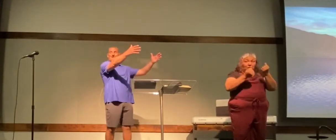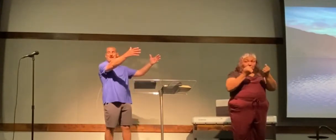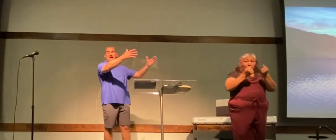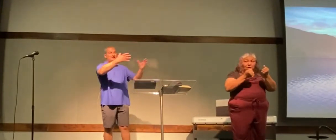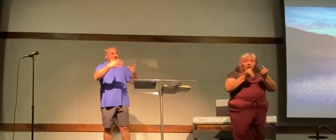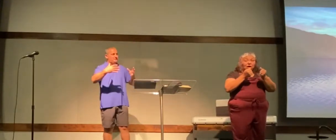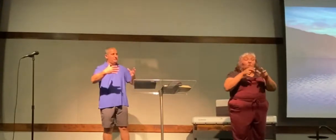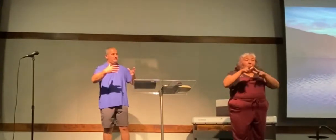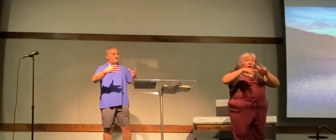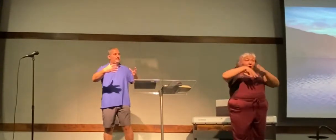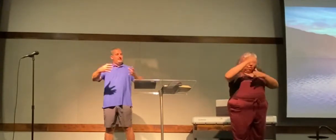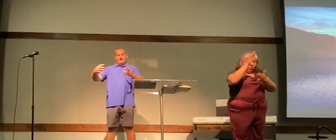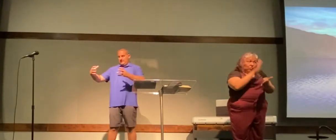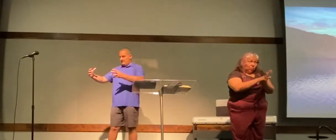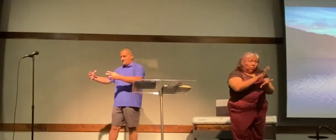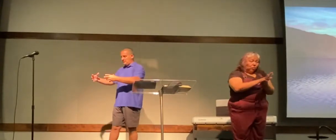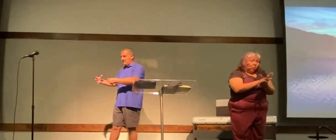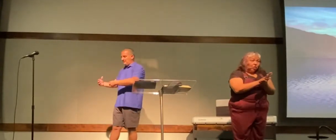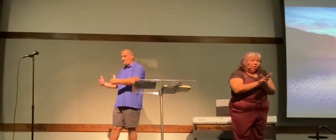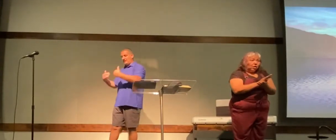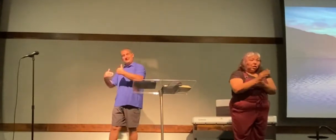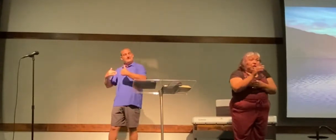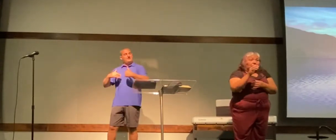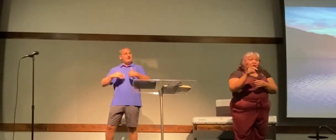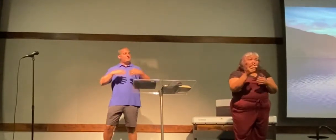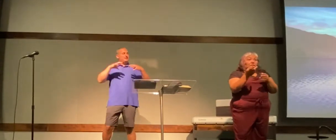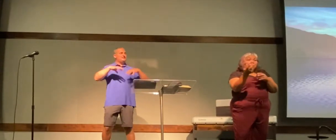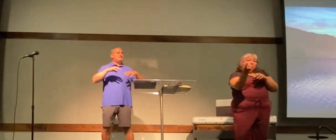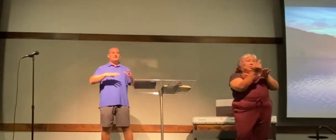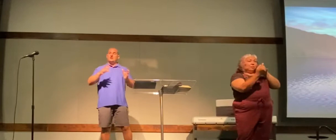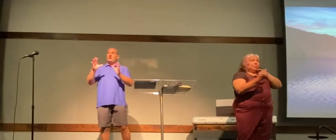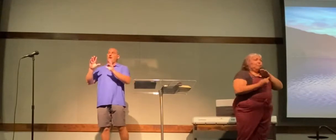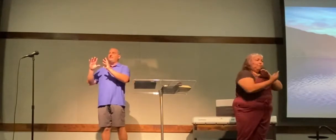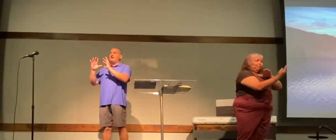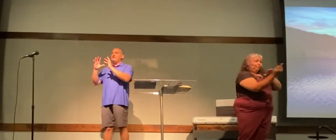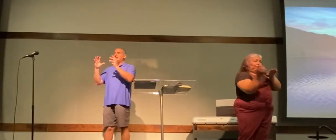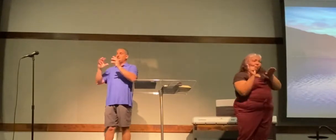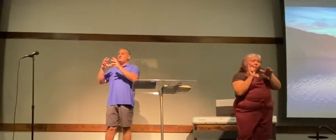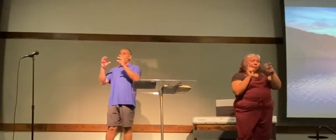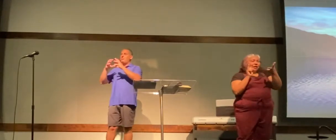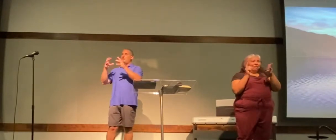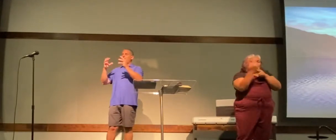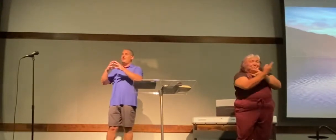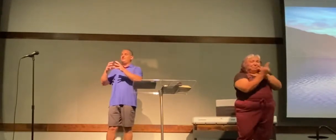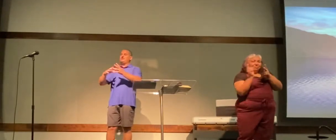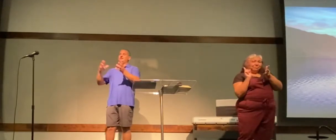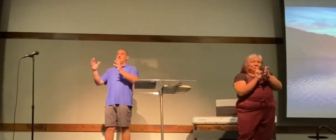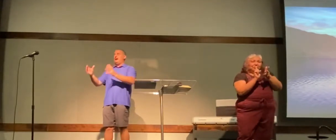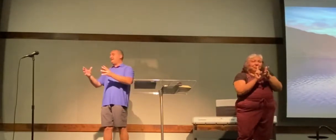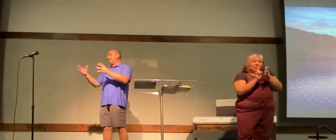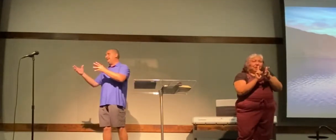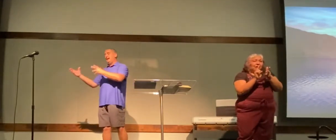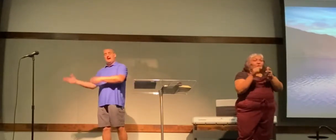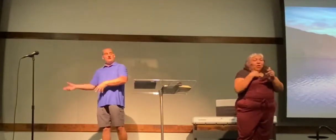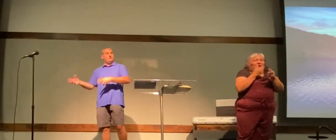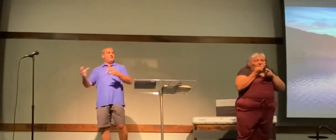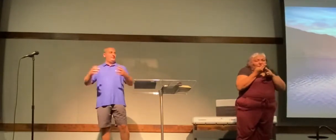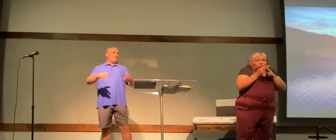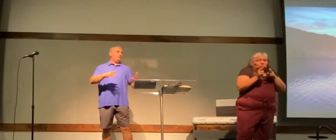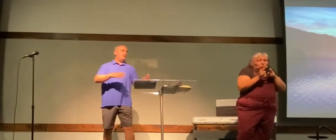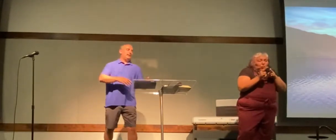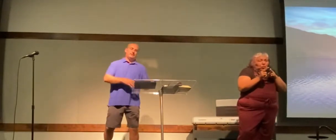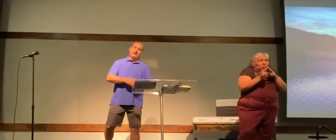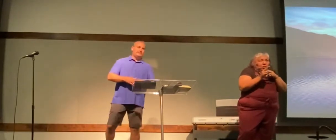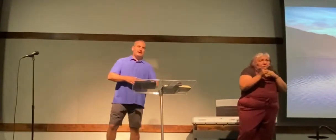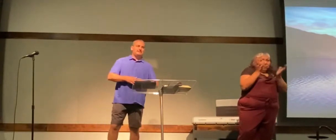He walks out of the school. He comes around my truck, gets in my truck, sits in my truck. And we have a small, brief conversation. As in, how you doing? Are